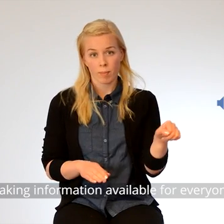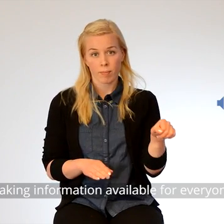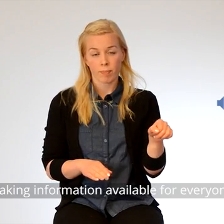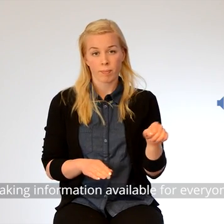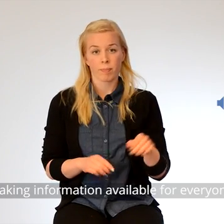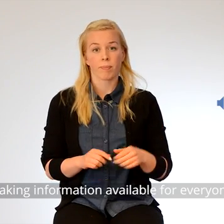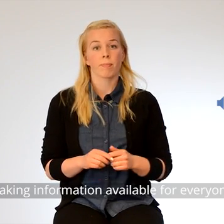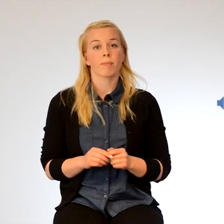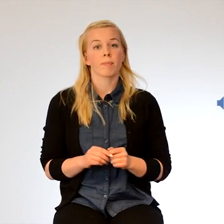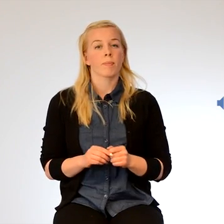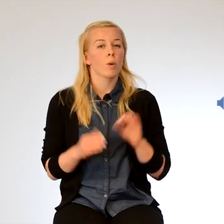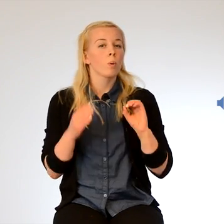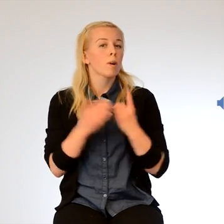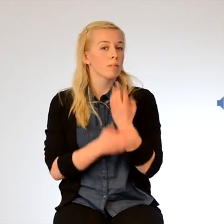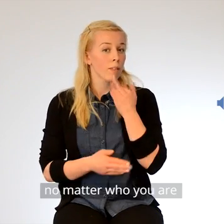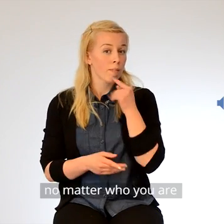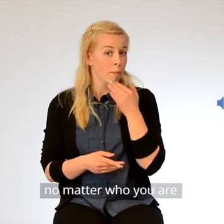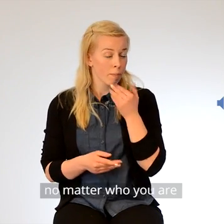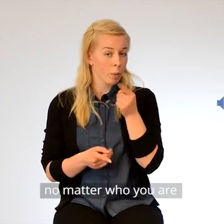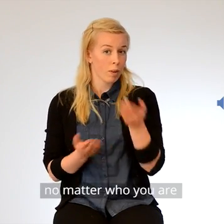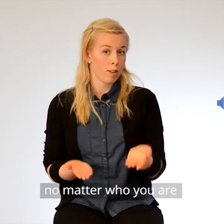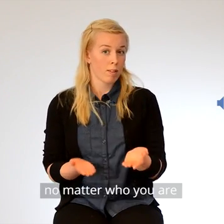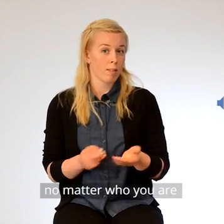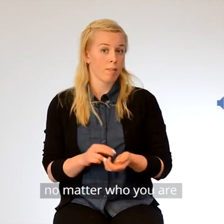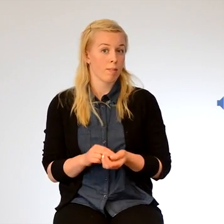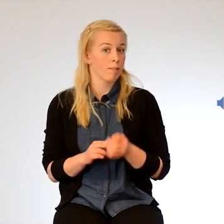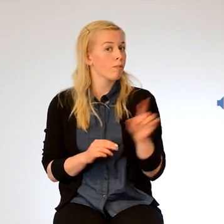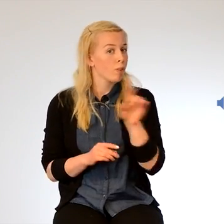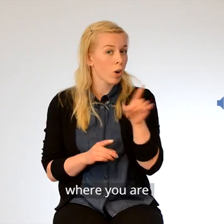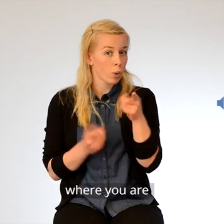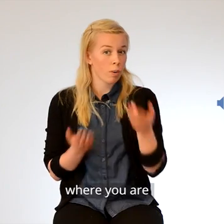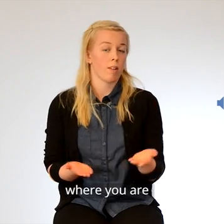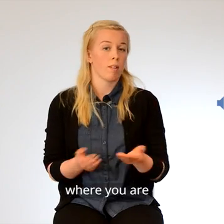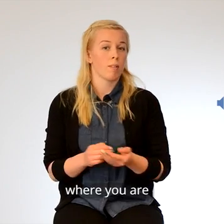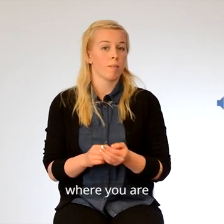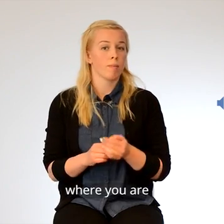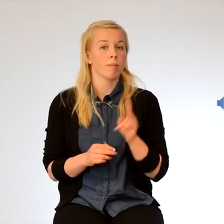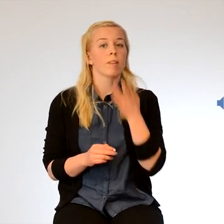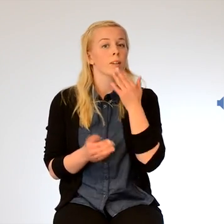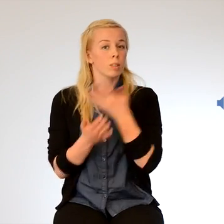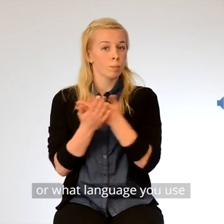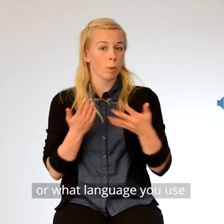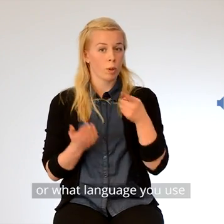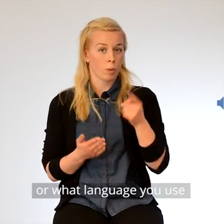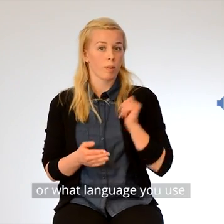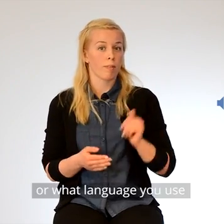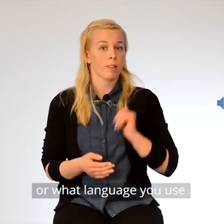everyone, no matter who you are, where you are, or what language you